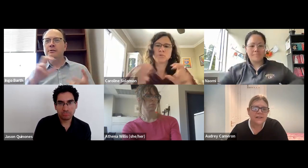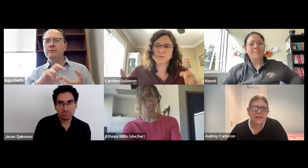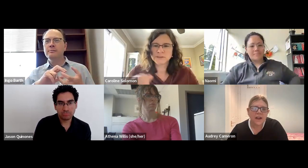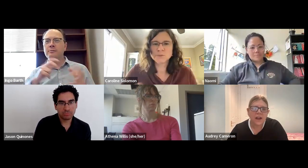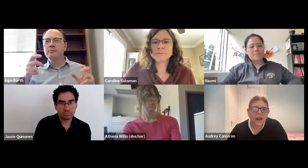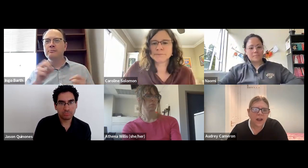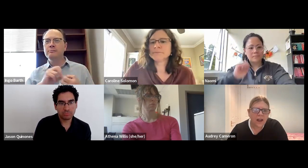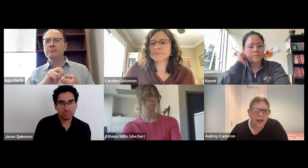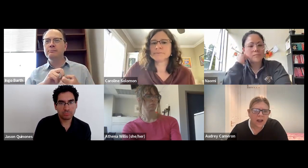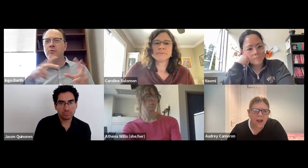Oh, protein, yep,